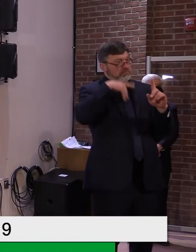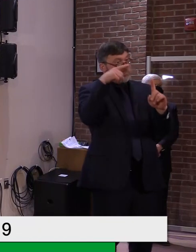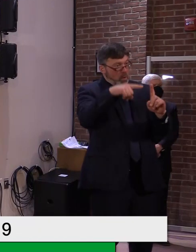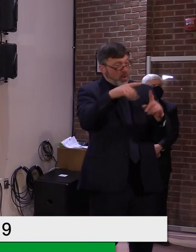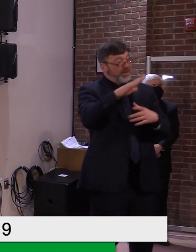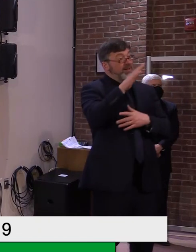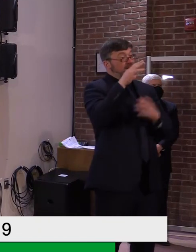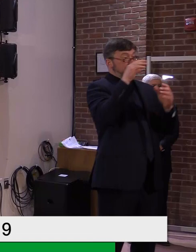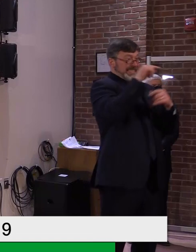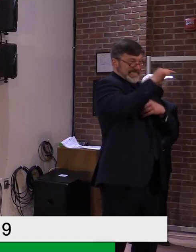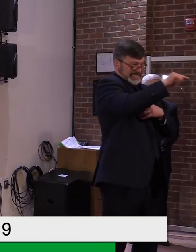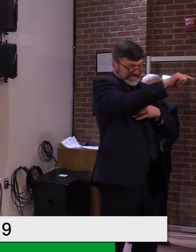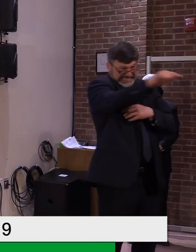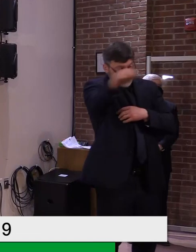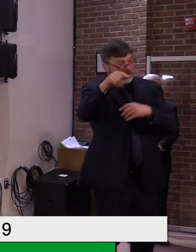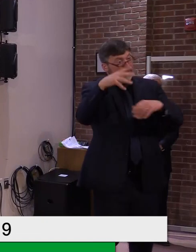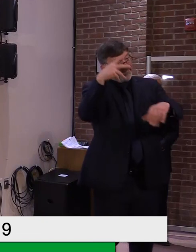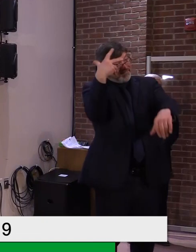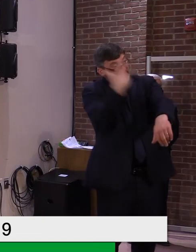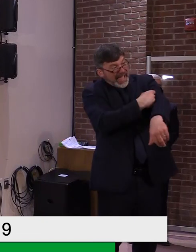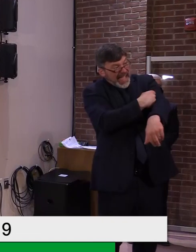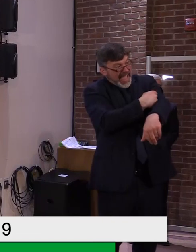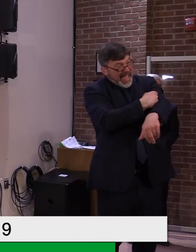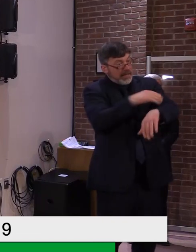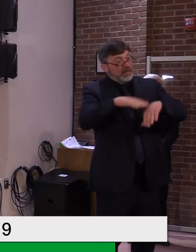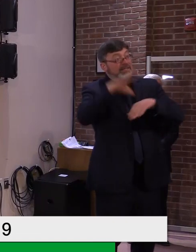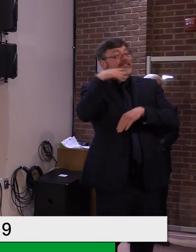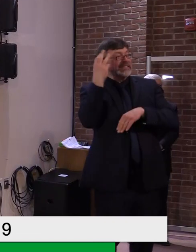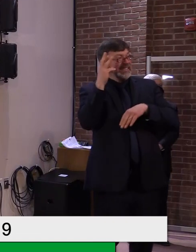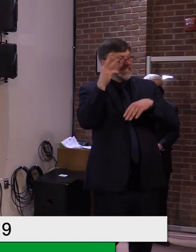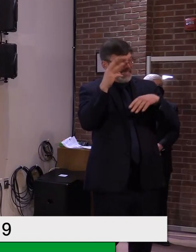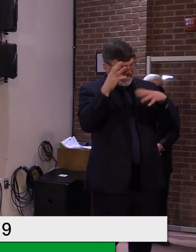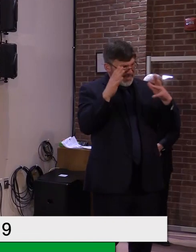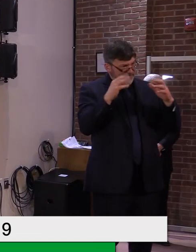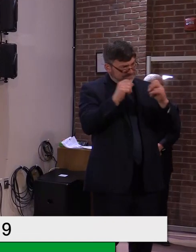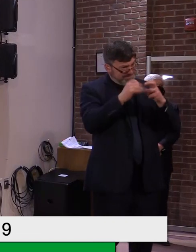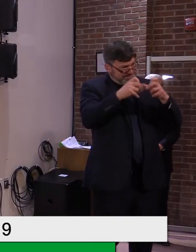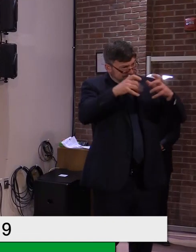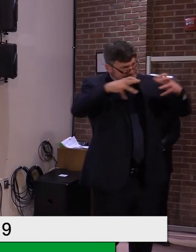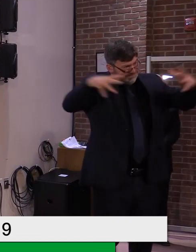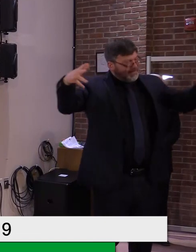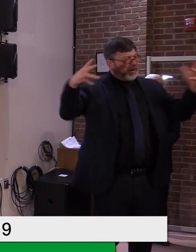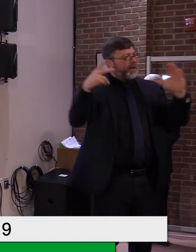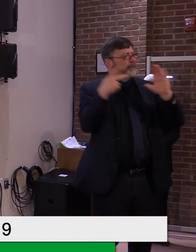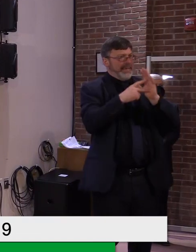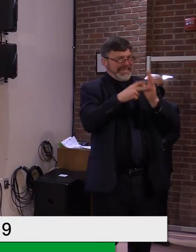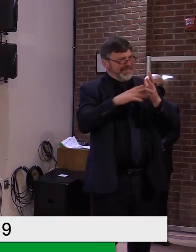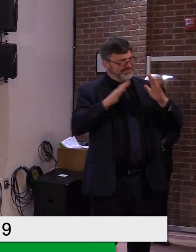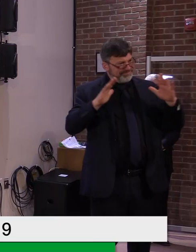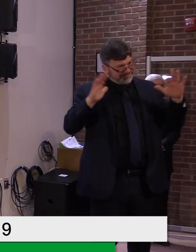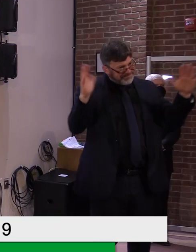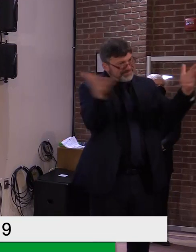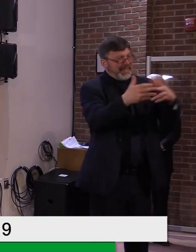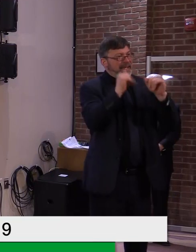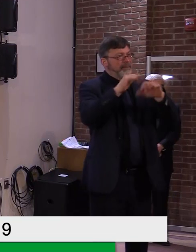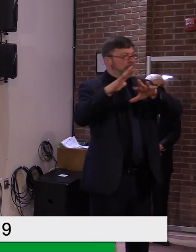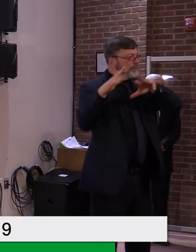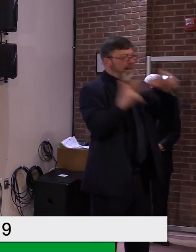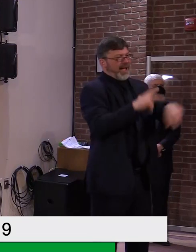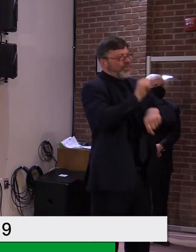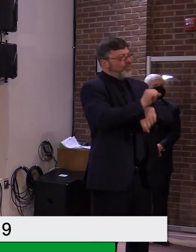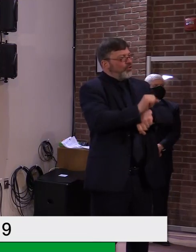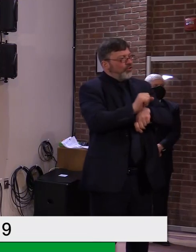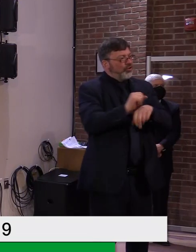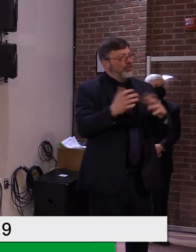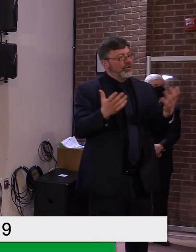forward, and getting people vaccinated and getting kids back in school and so forth, I think this will